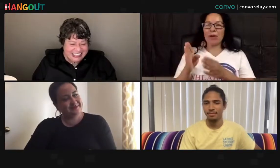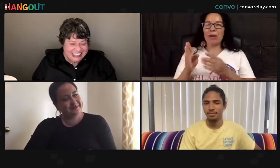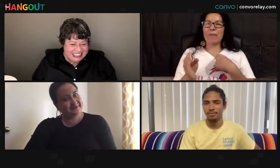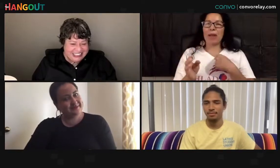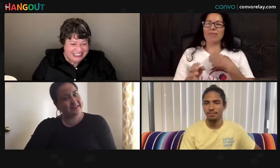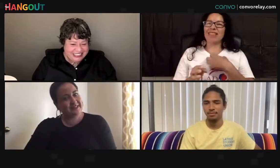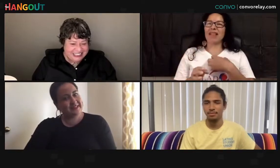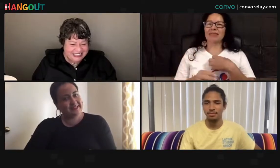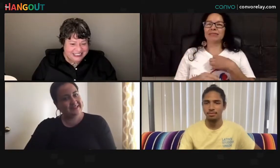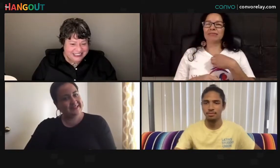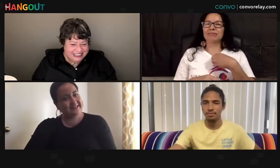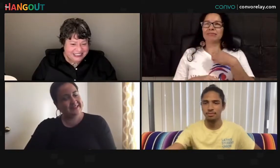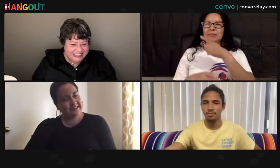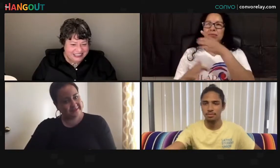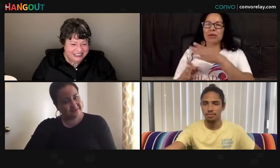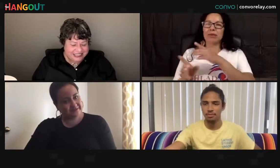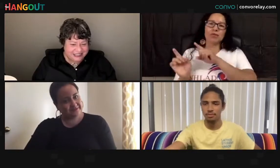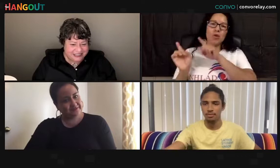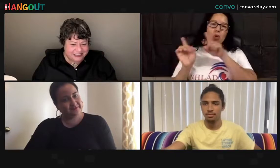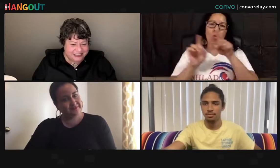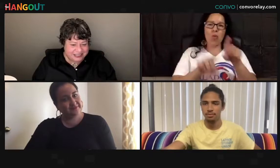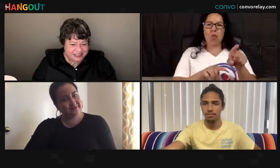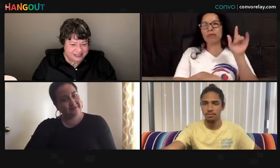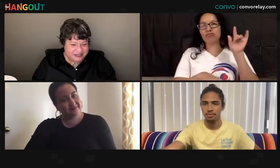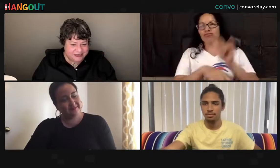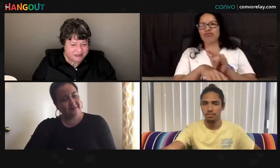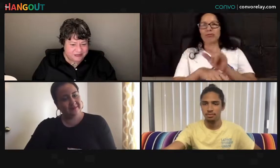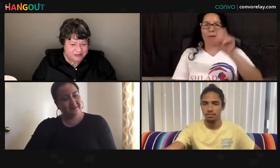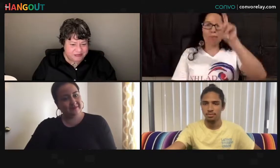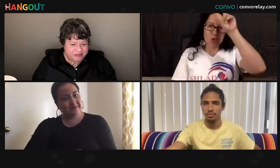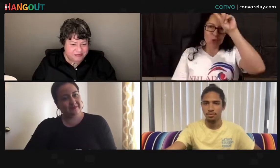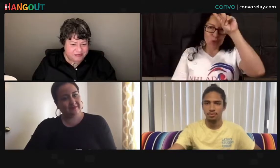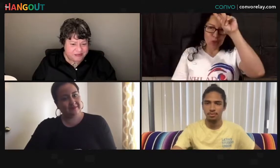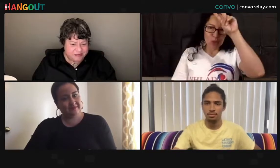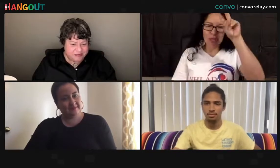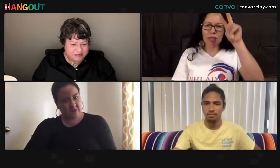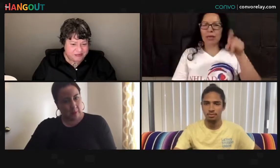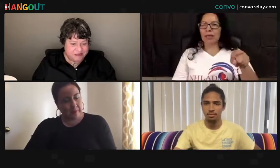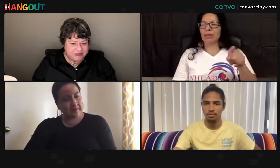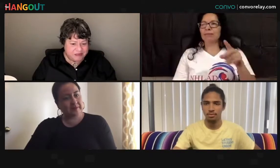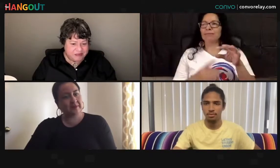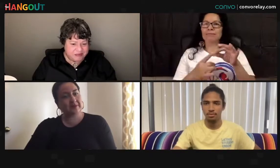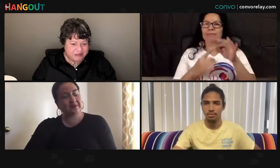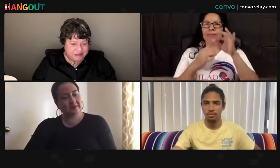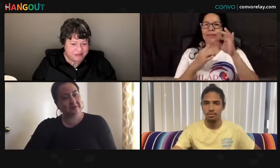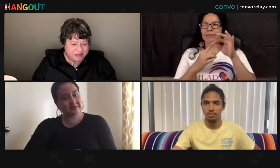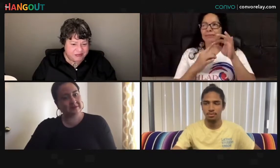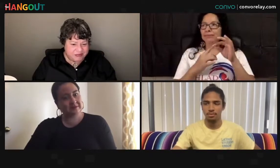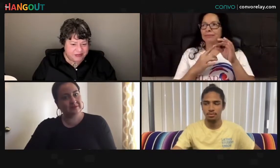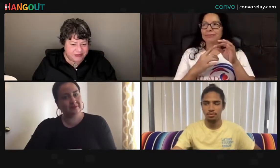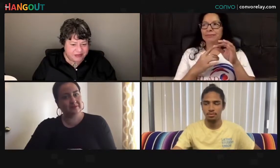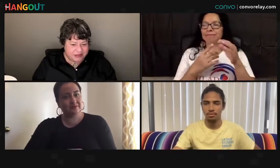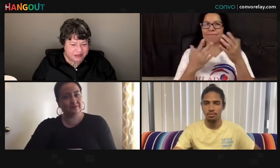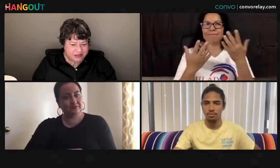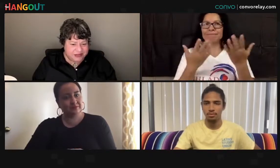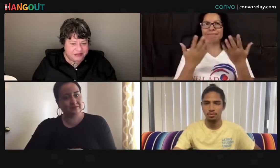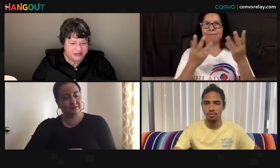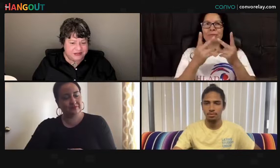Paulina here. One person I witnessed flew to Peru. There